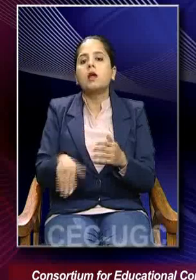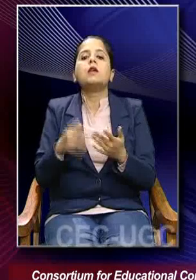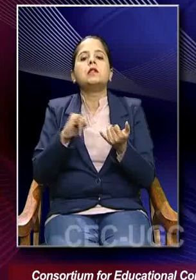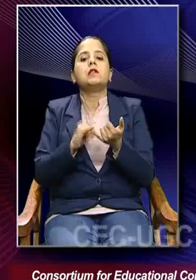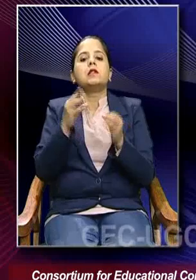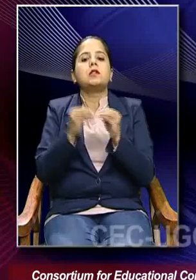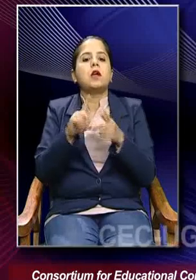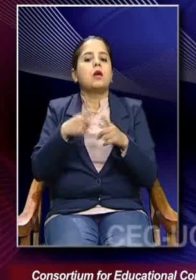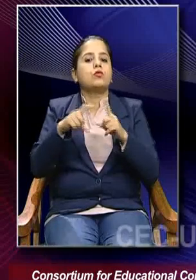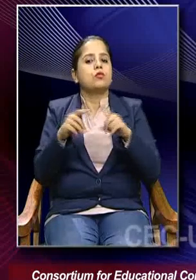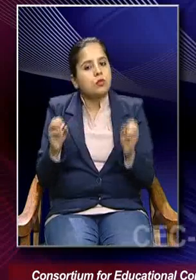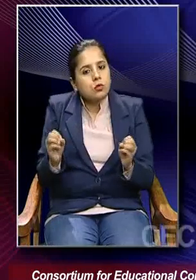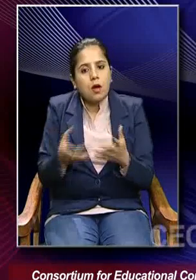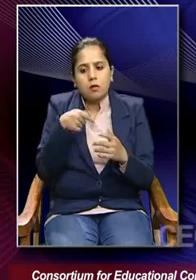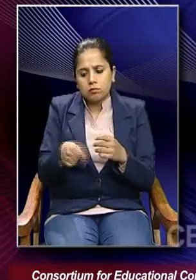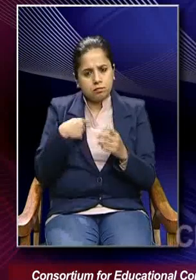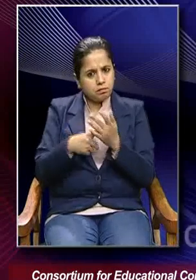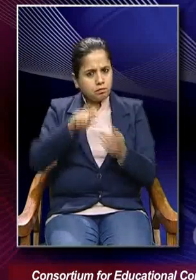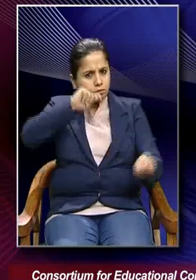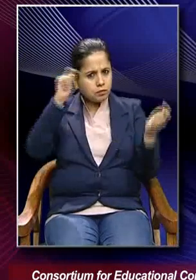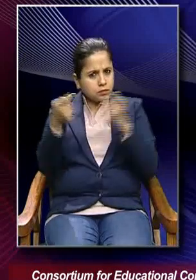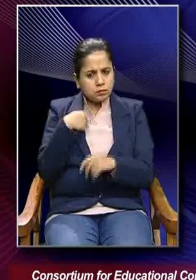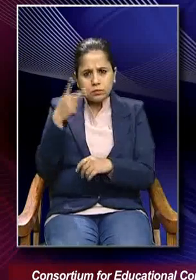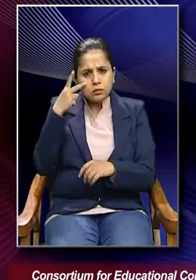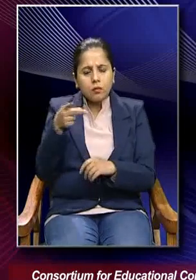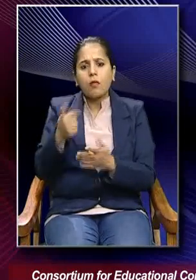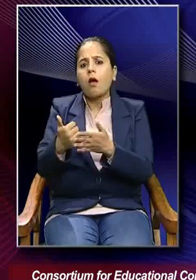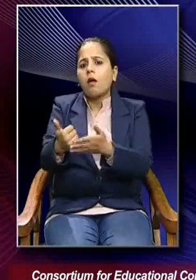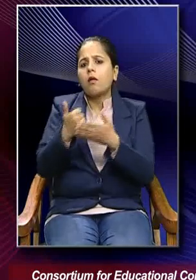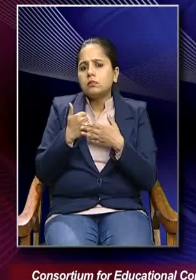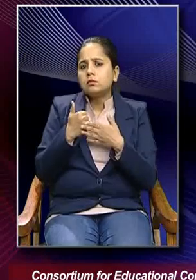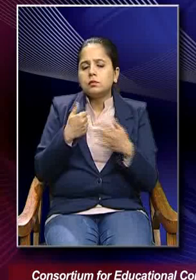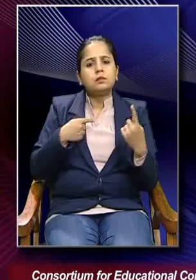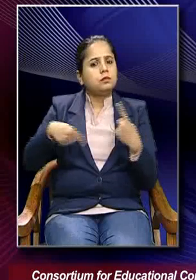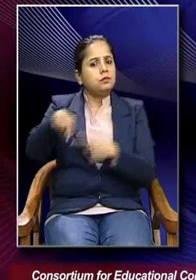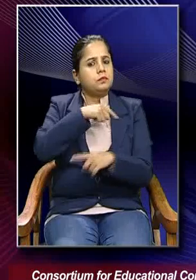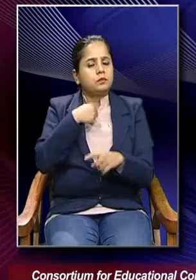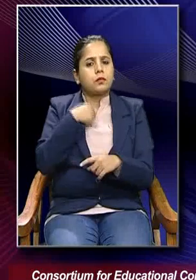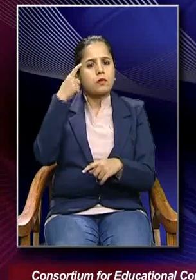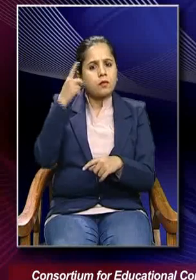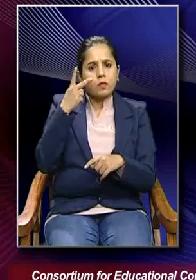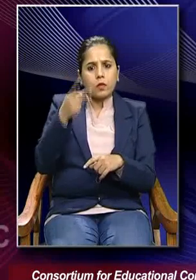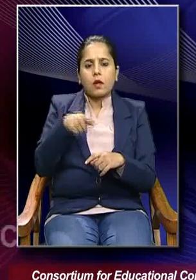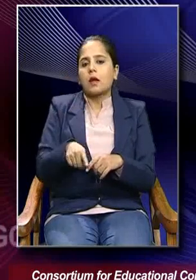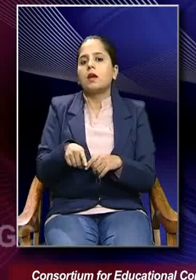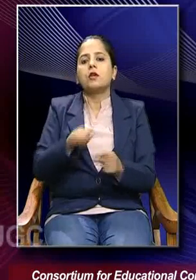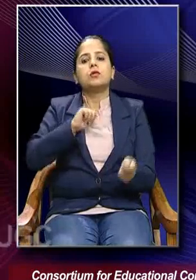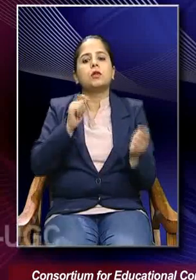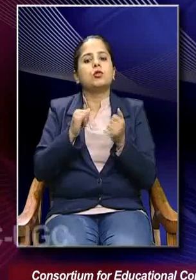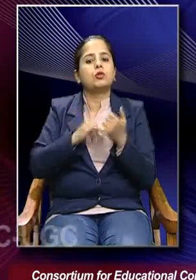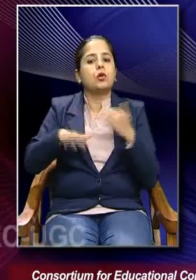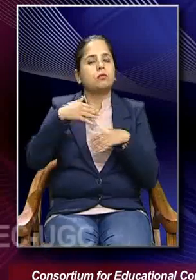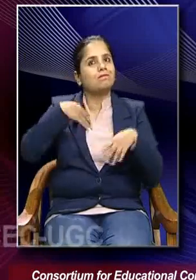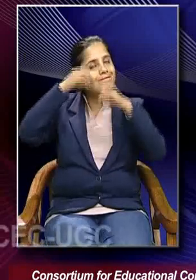these 3 revolutions, we see it helped us to kind of develop sociological